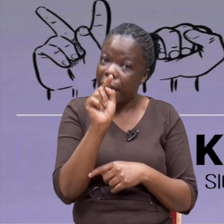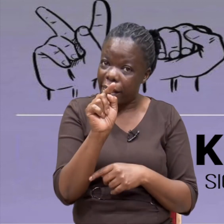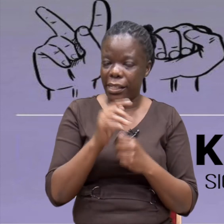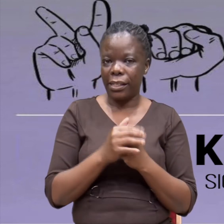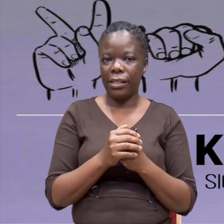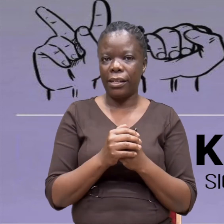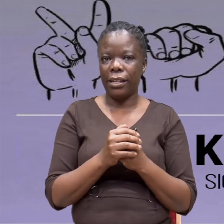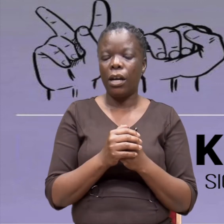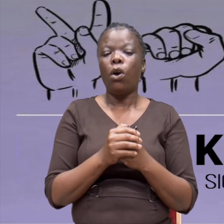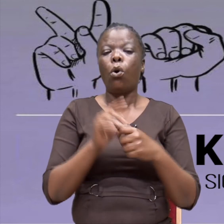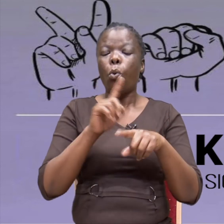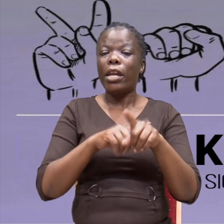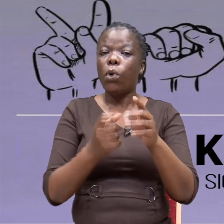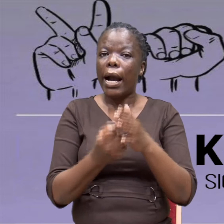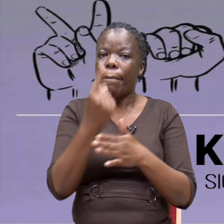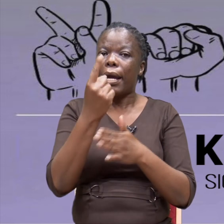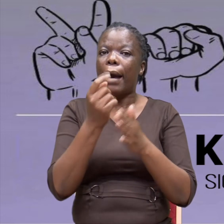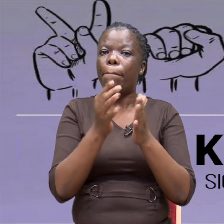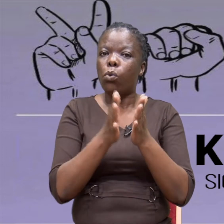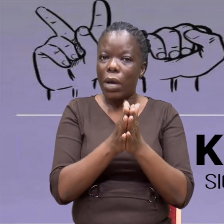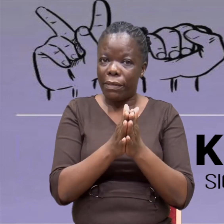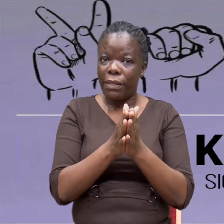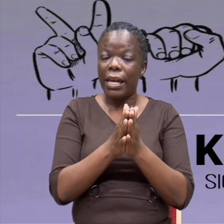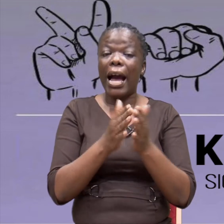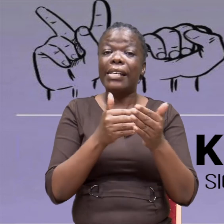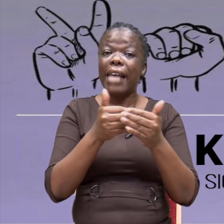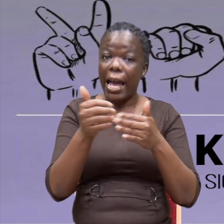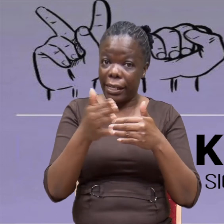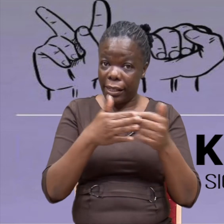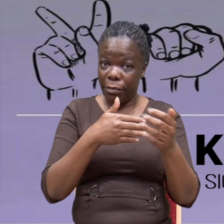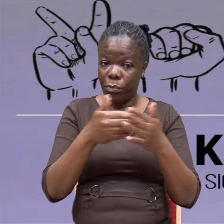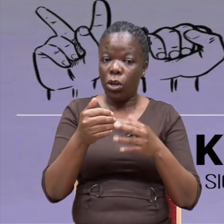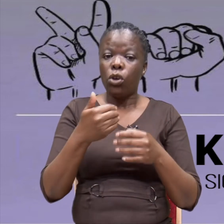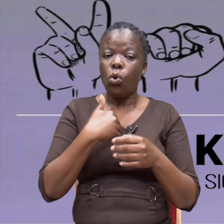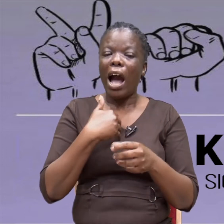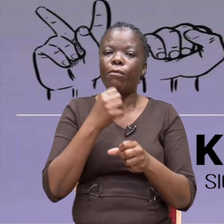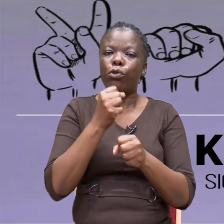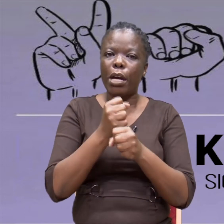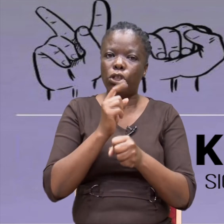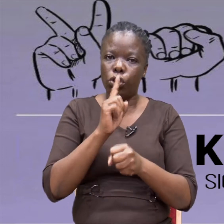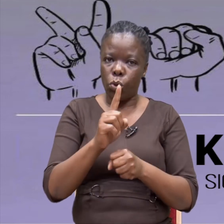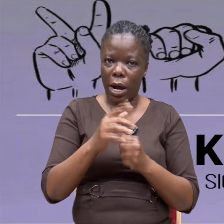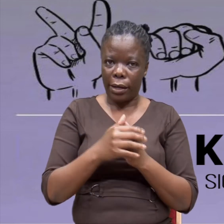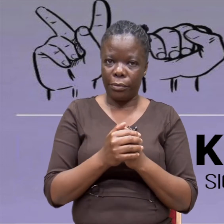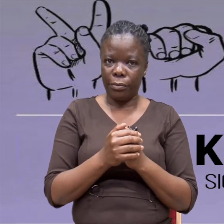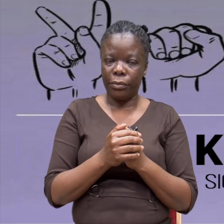means when you are coming up with a sign, you have to make sure